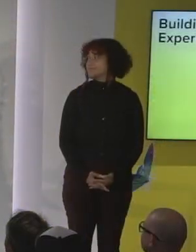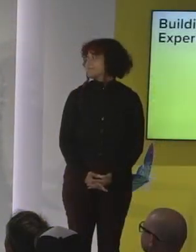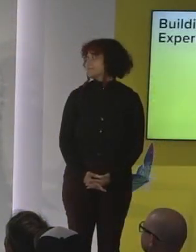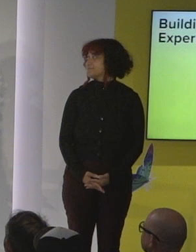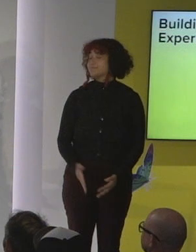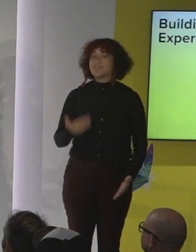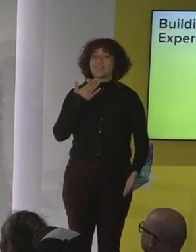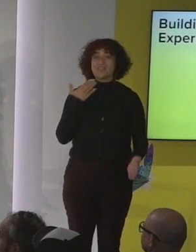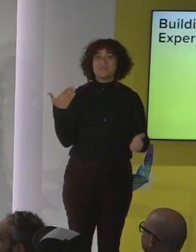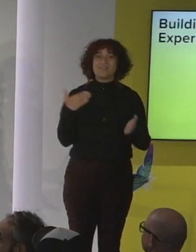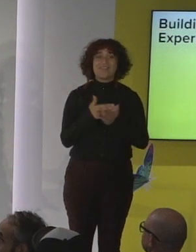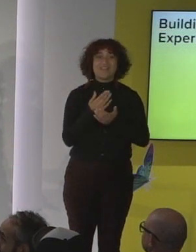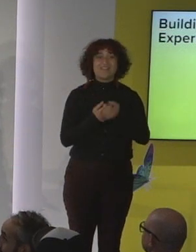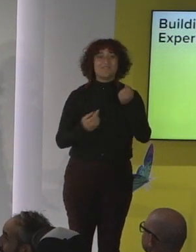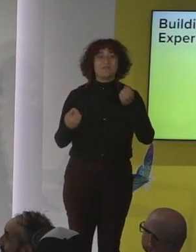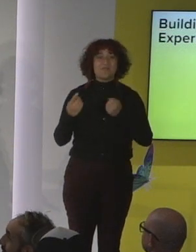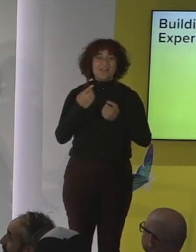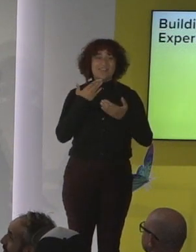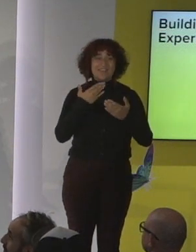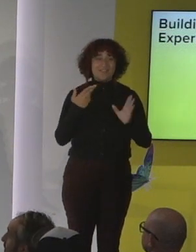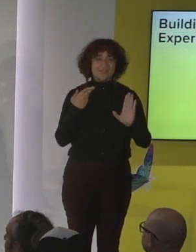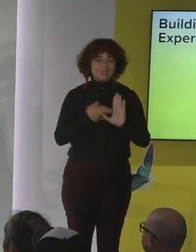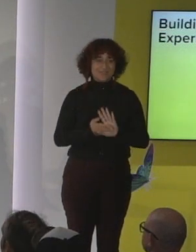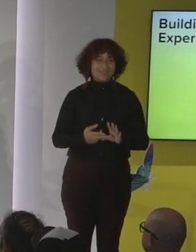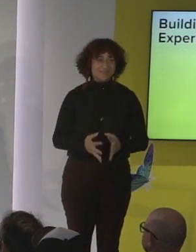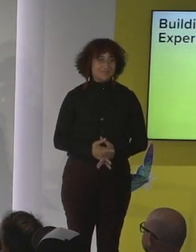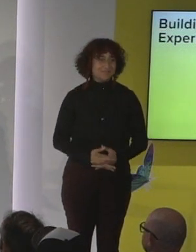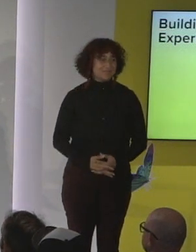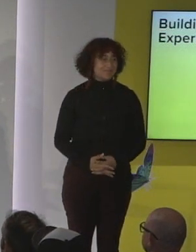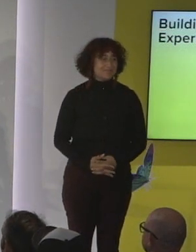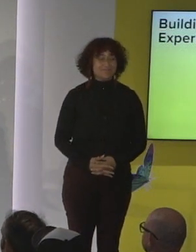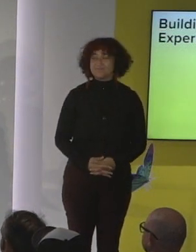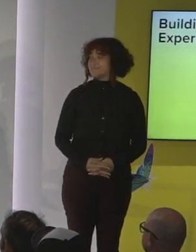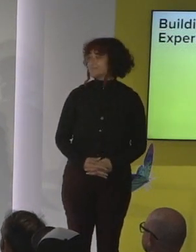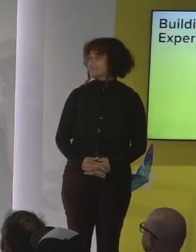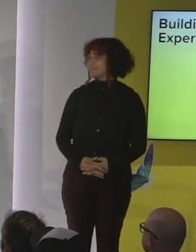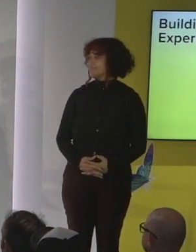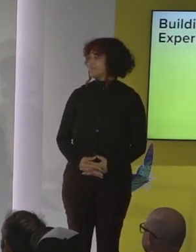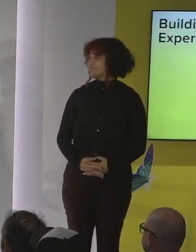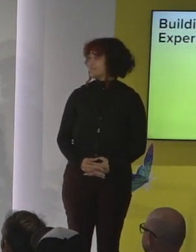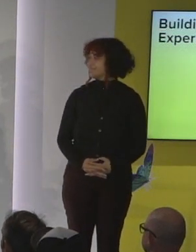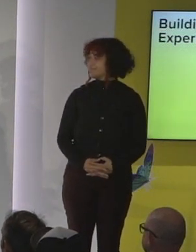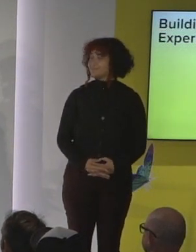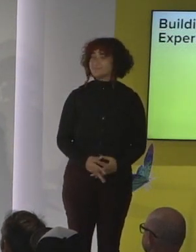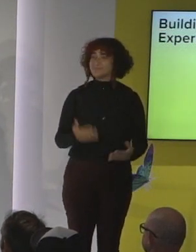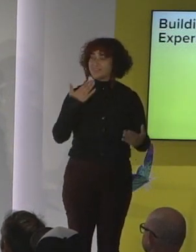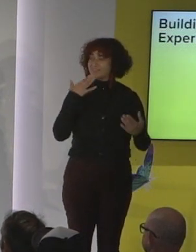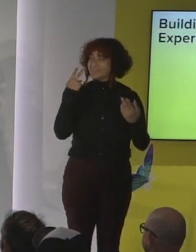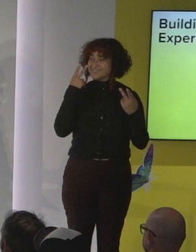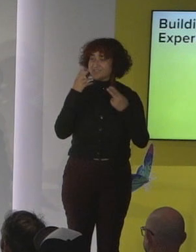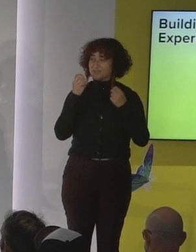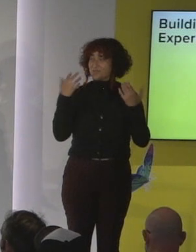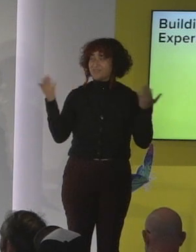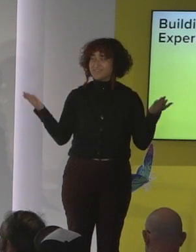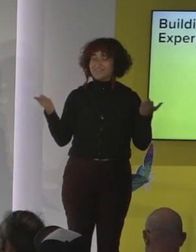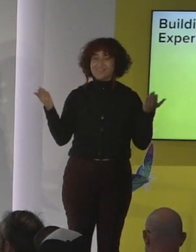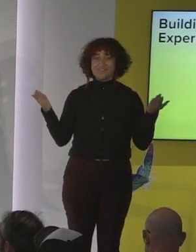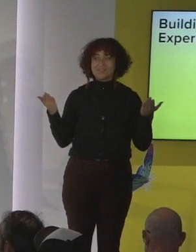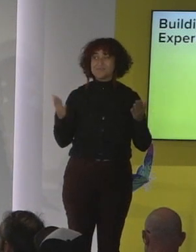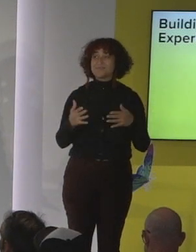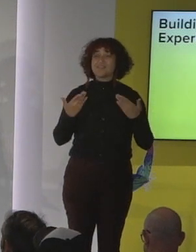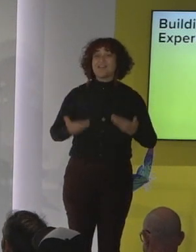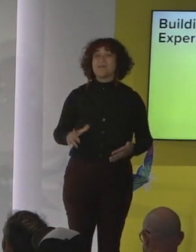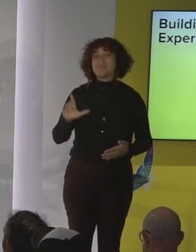Thank you again, everybody, for joining. So great to see you all here. I see some familiar faces.